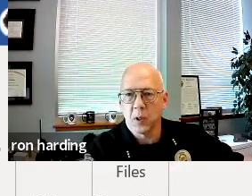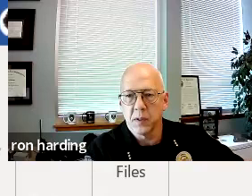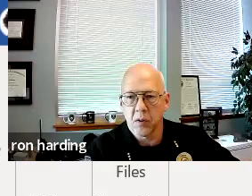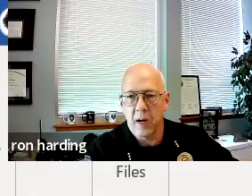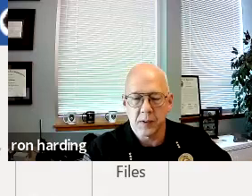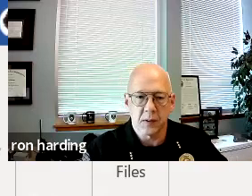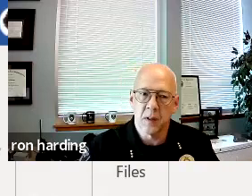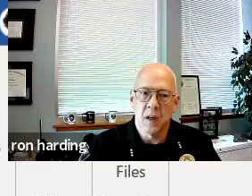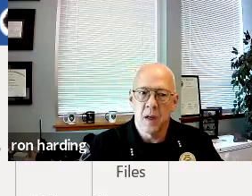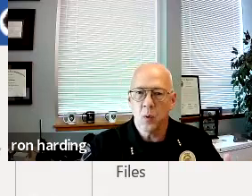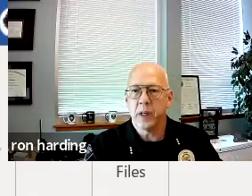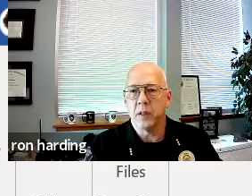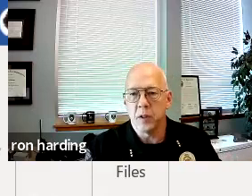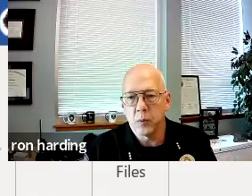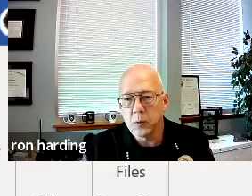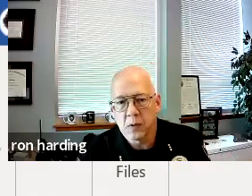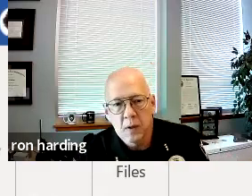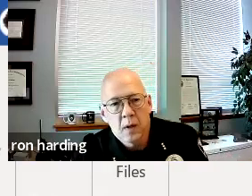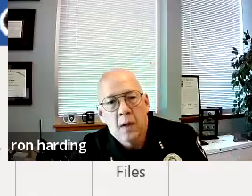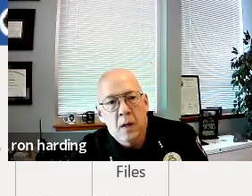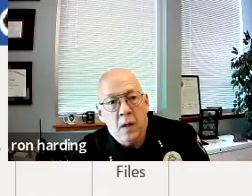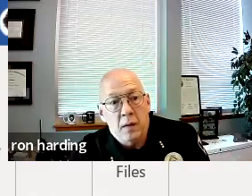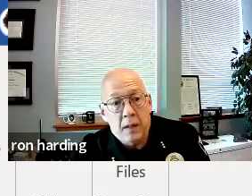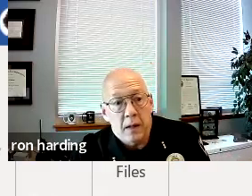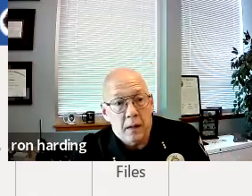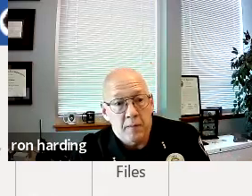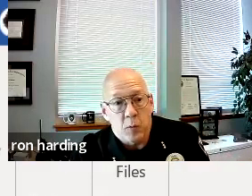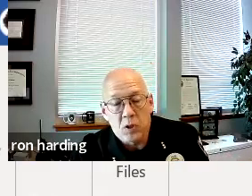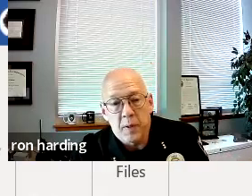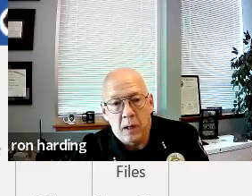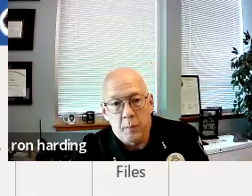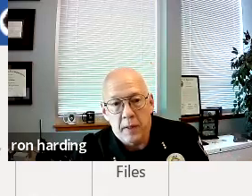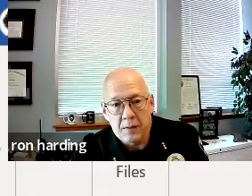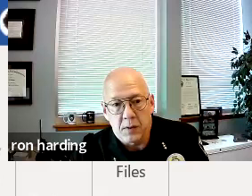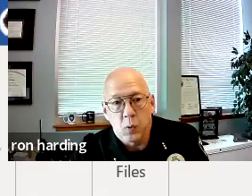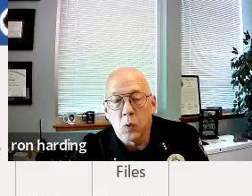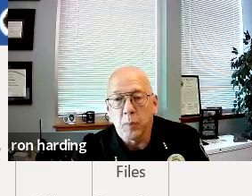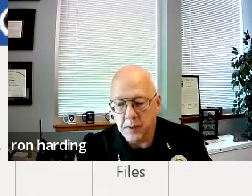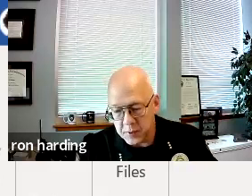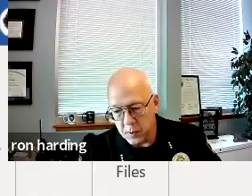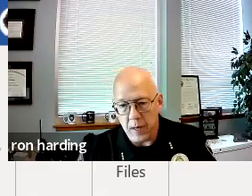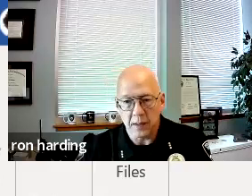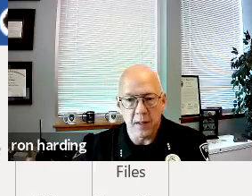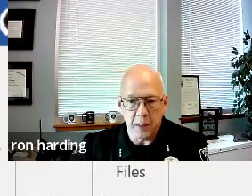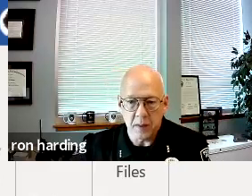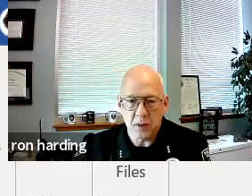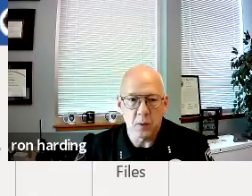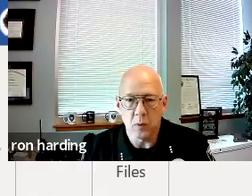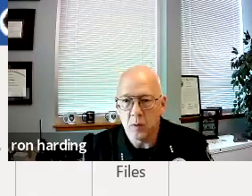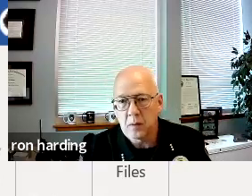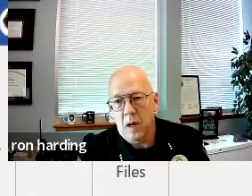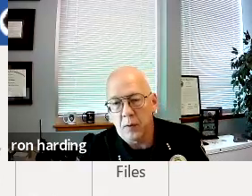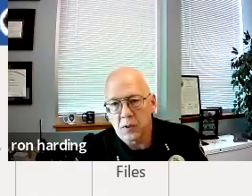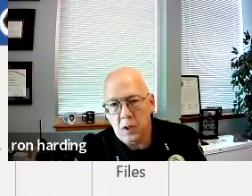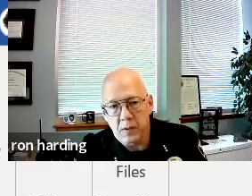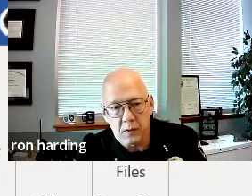there's a person in crisis, we can use the enforcement element as a tool, but it's to direct them